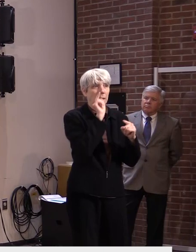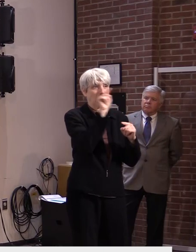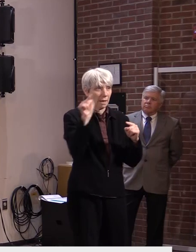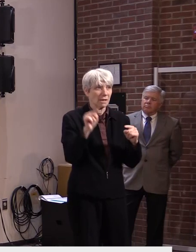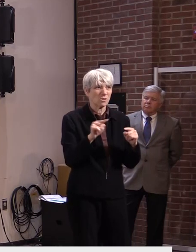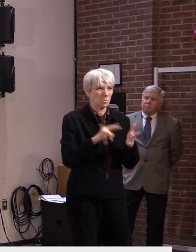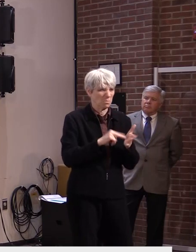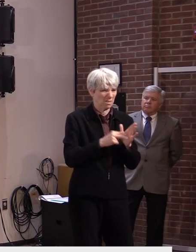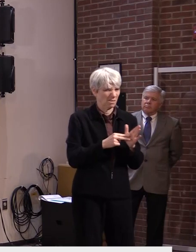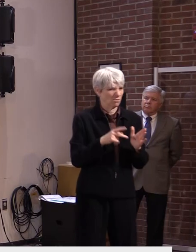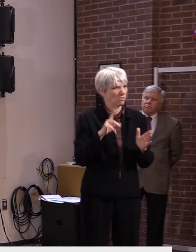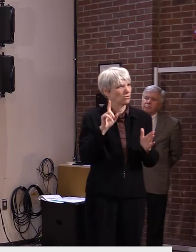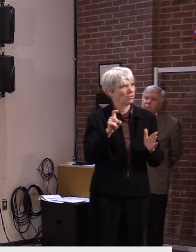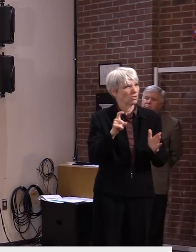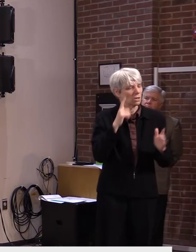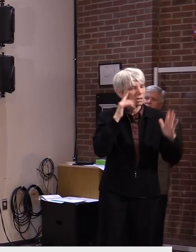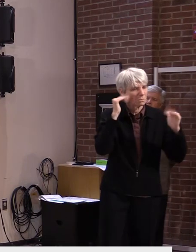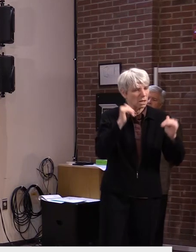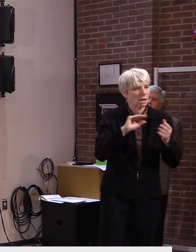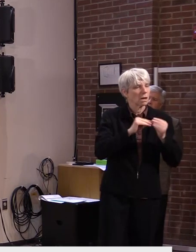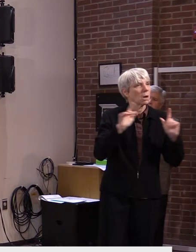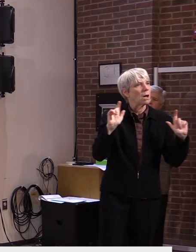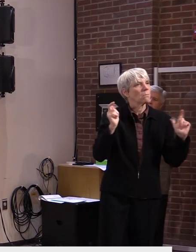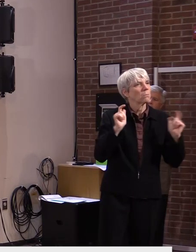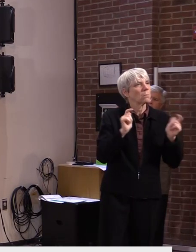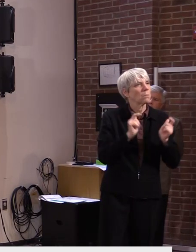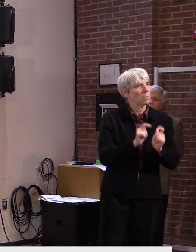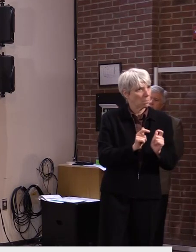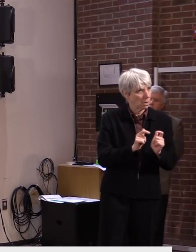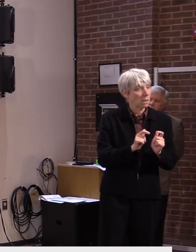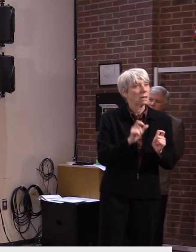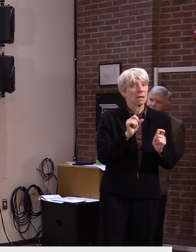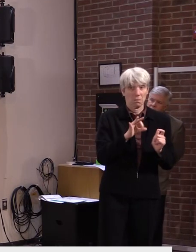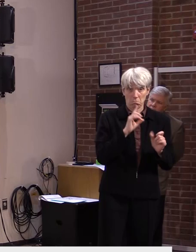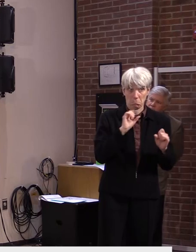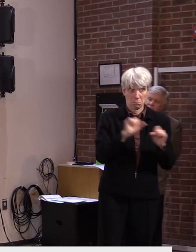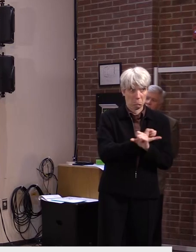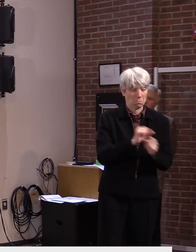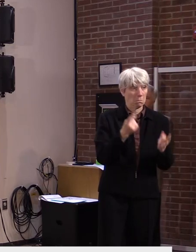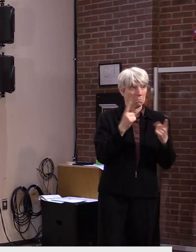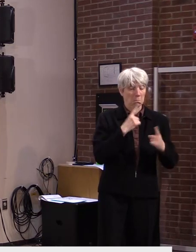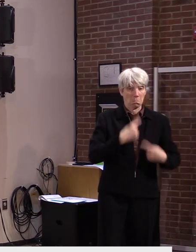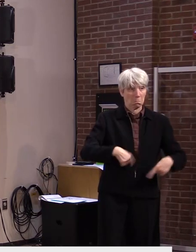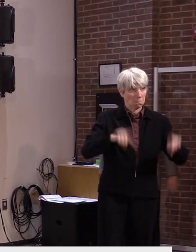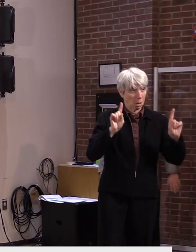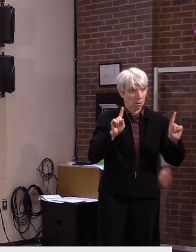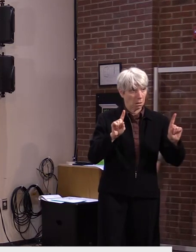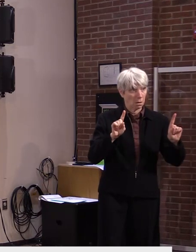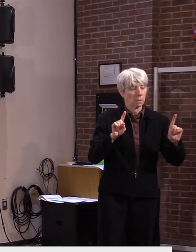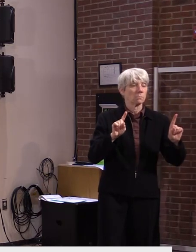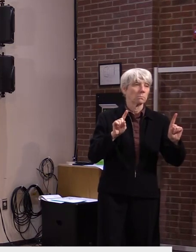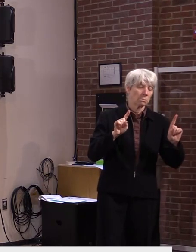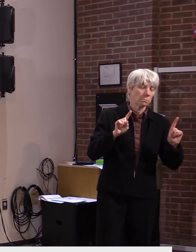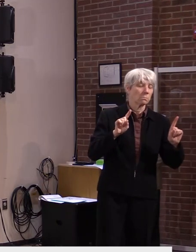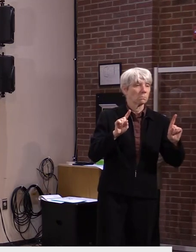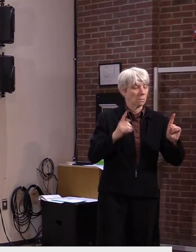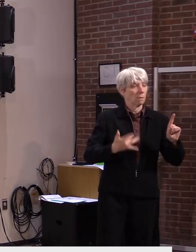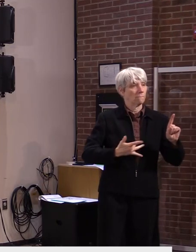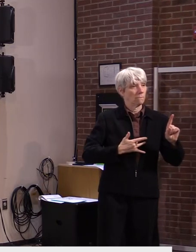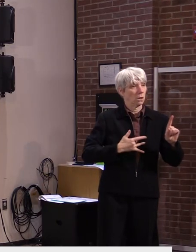Northeast, that if we follow suit, it would appear that we would be